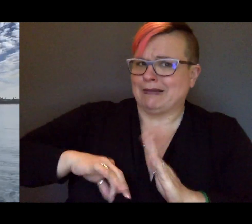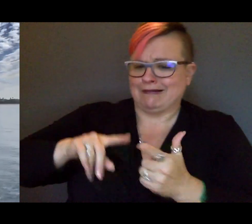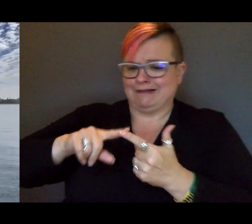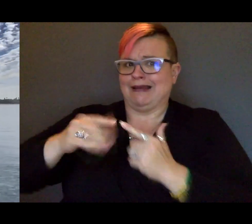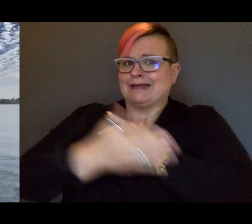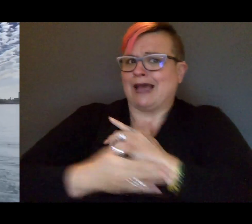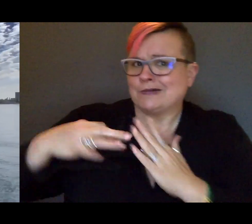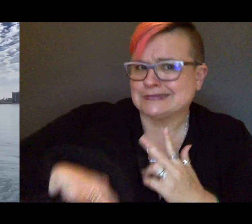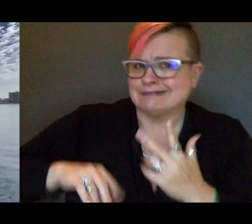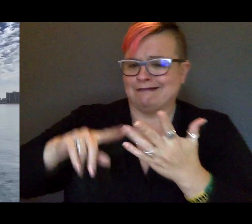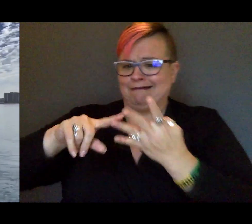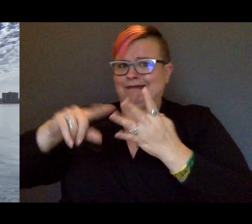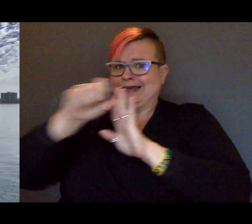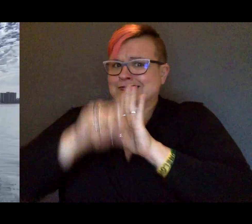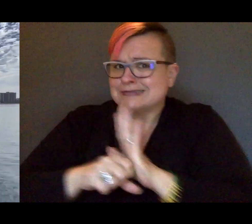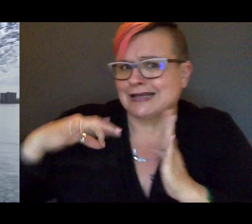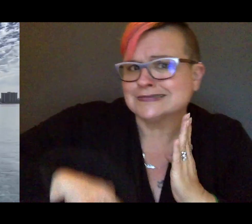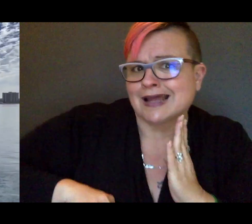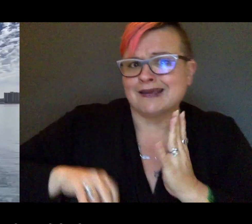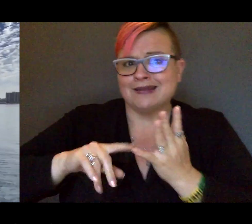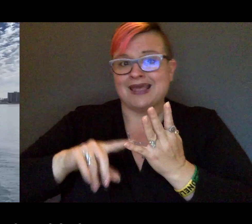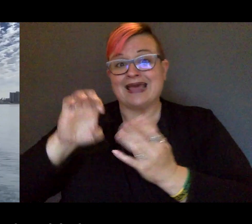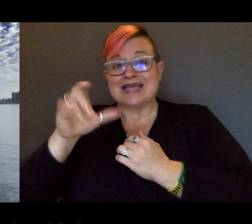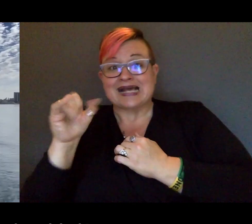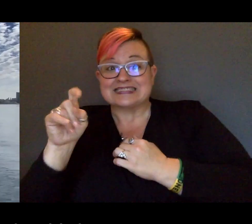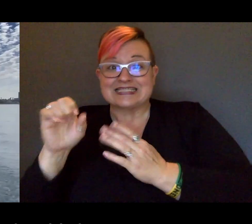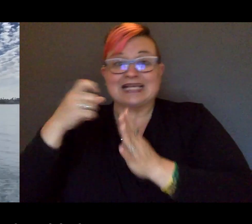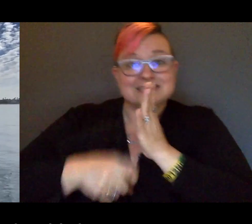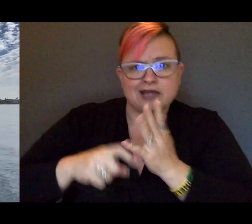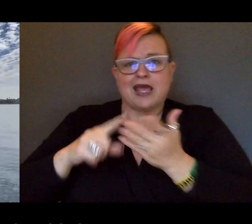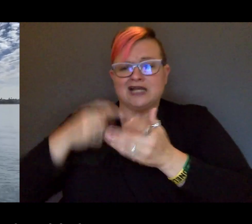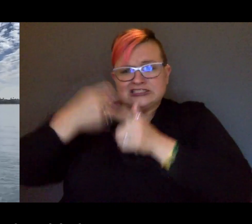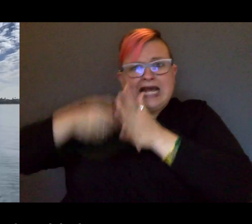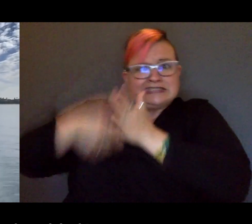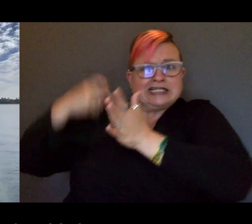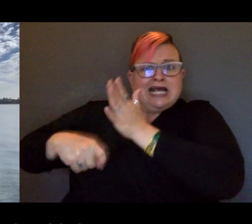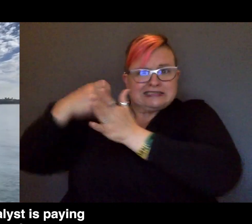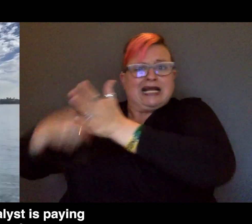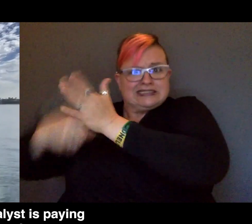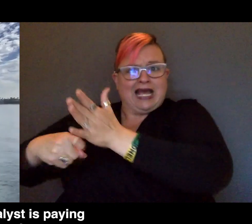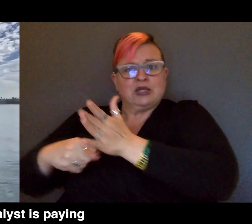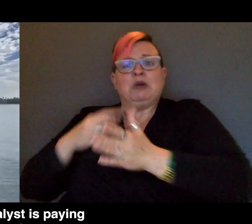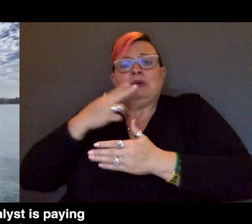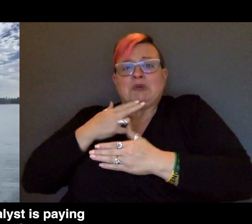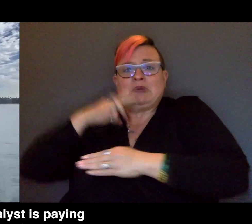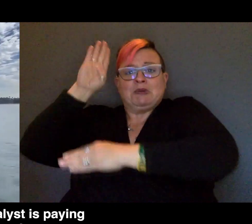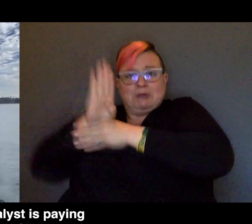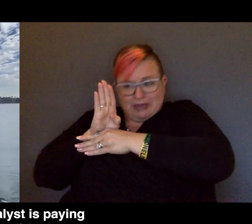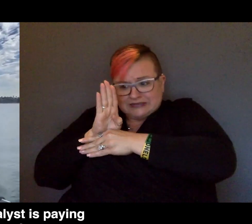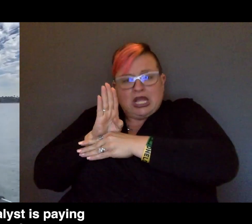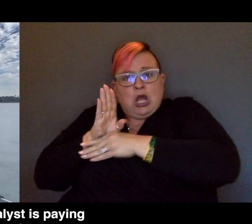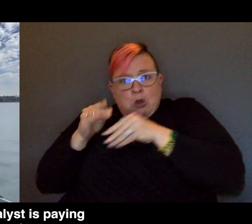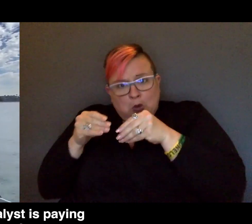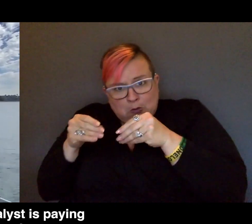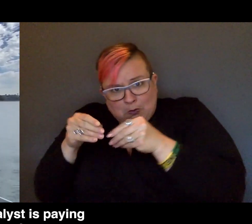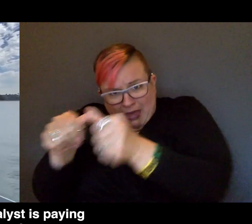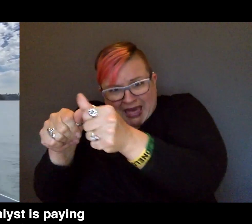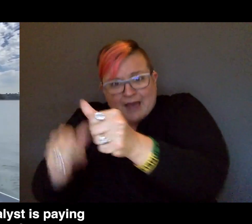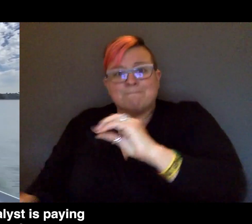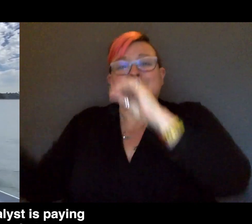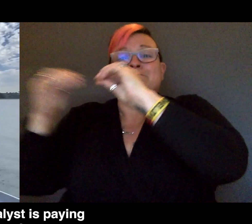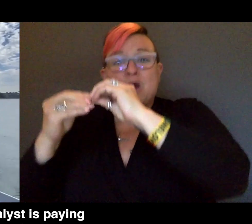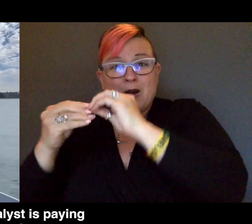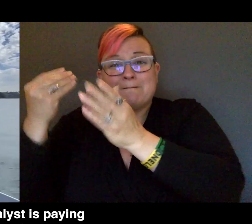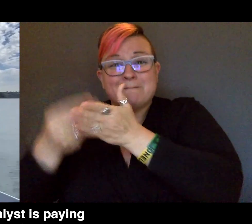that, and the county gets some, and the state gets some, and excise tax and municipal tax, little old Catalyst is paying